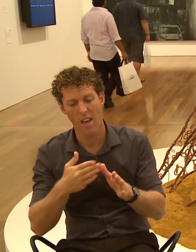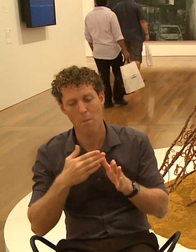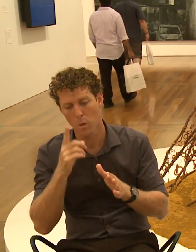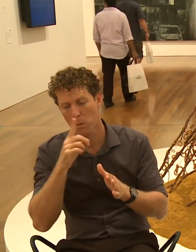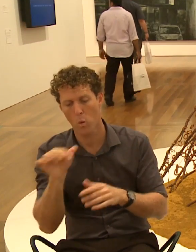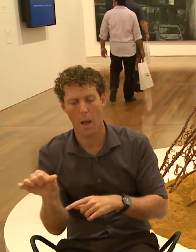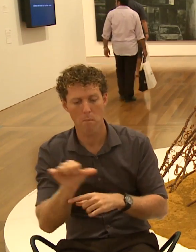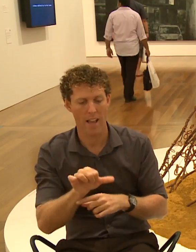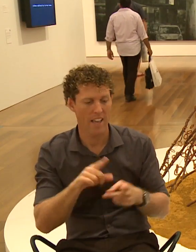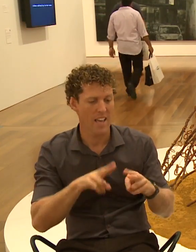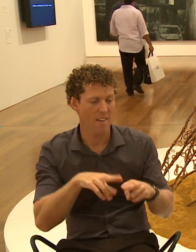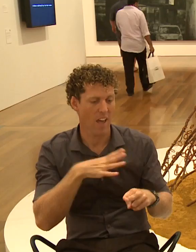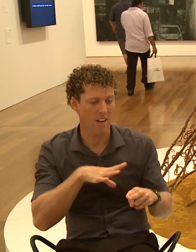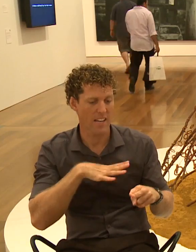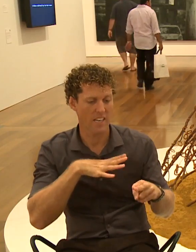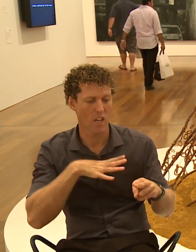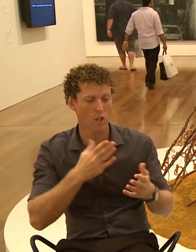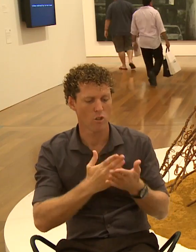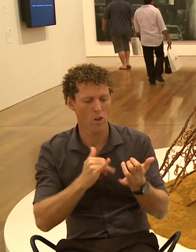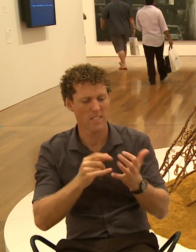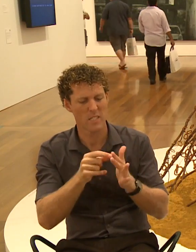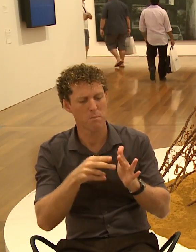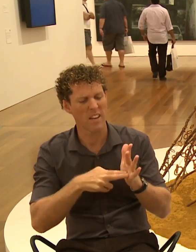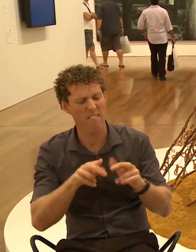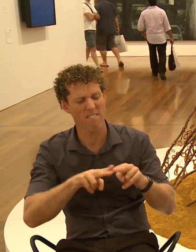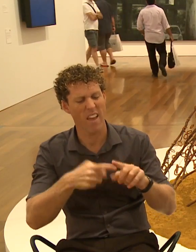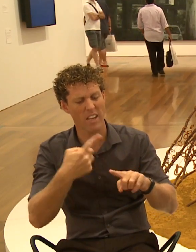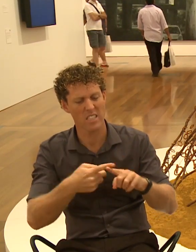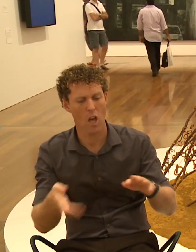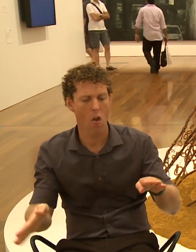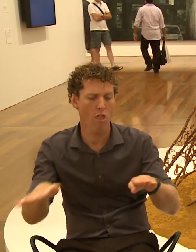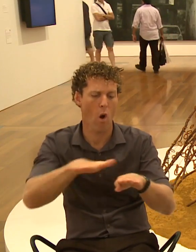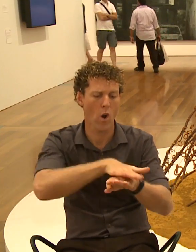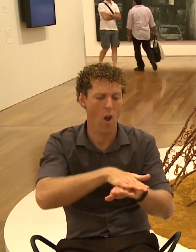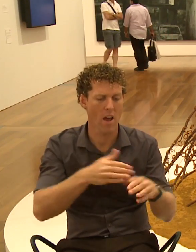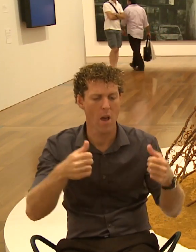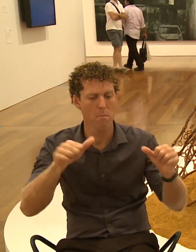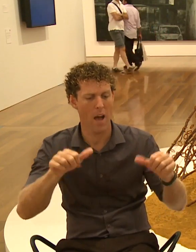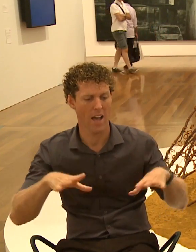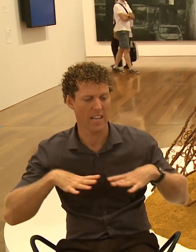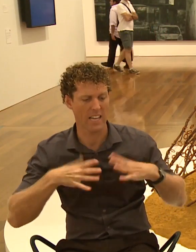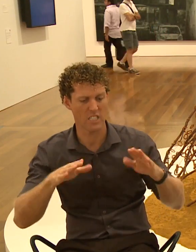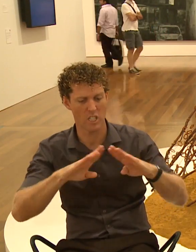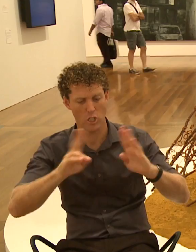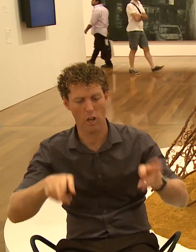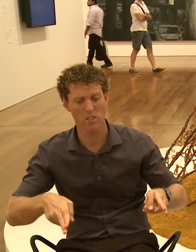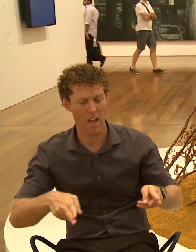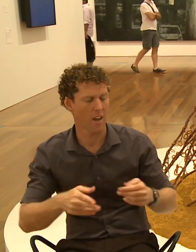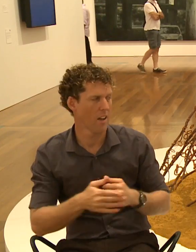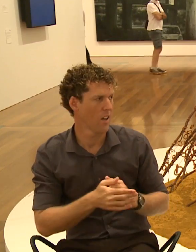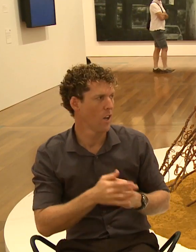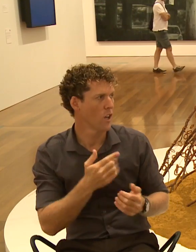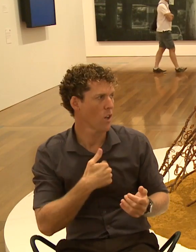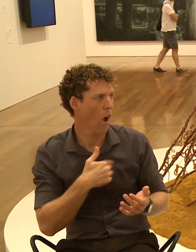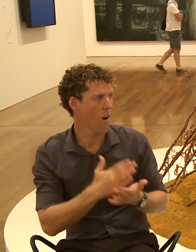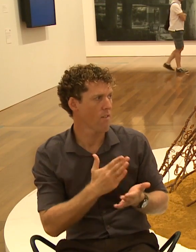it was needed, they just throw some Spinifex or whatever over, and you've got an instant shelter, you know. So I really